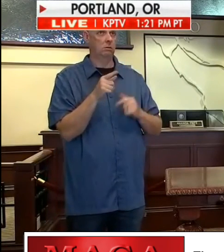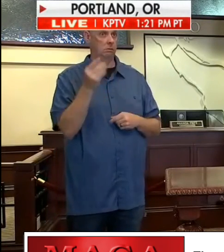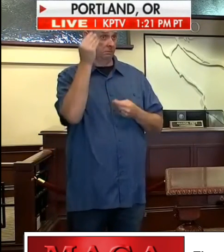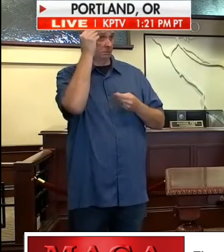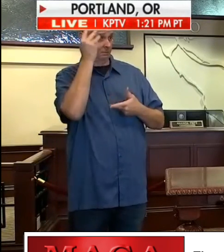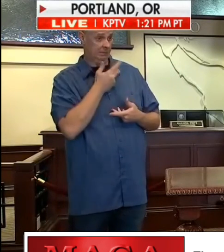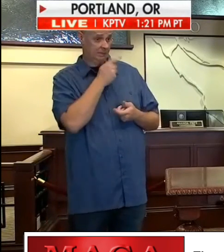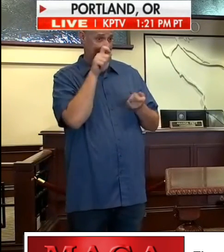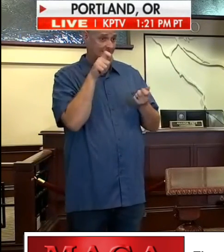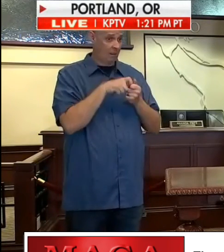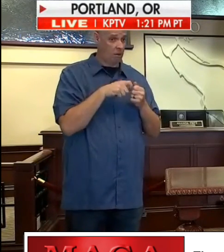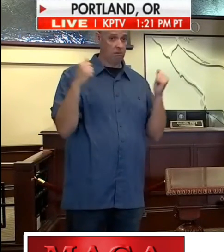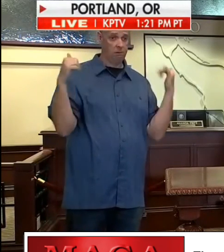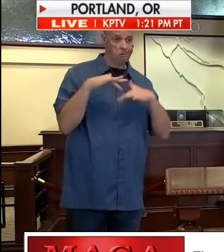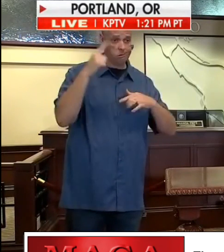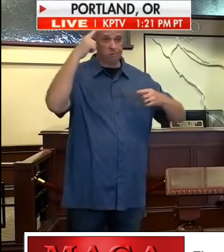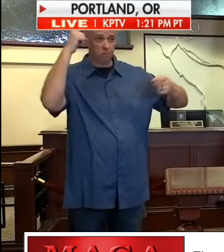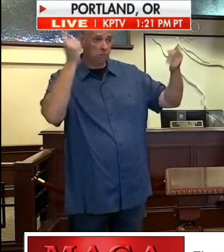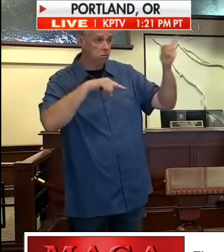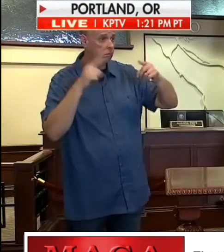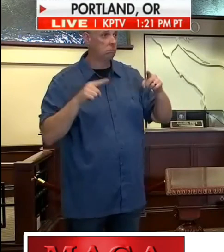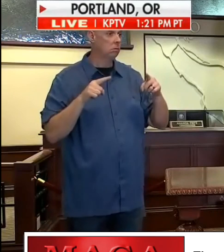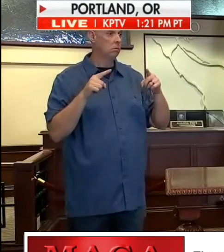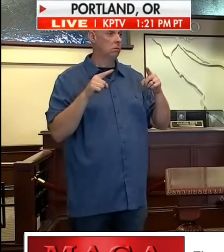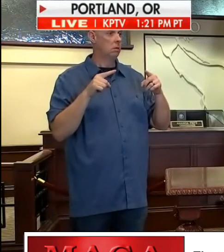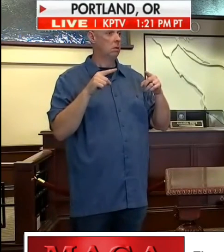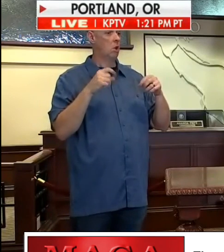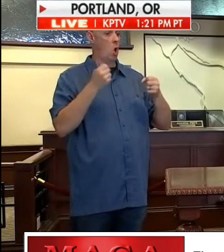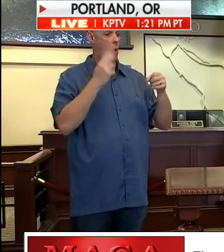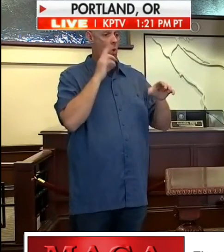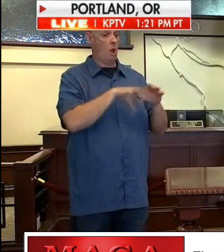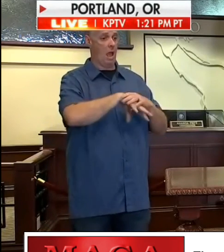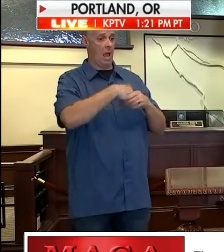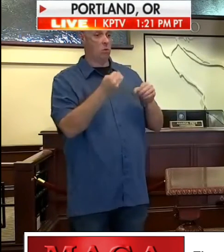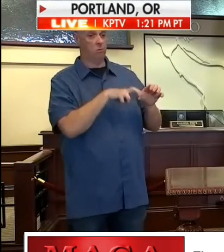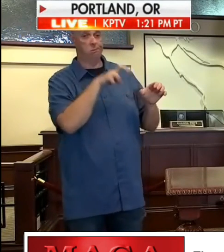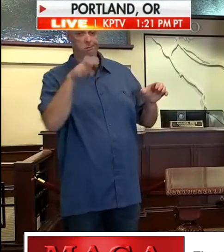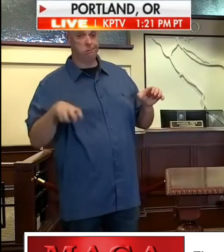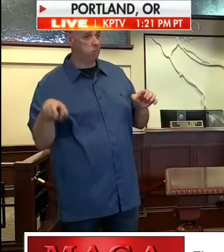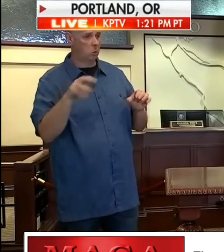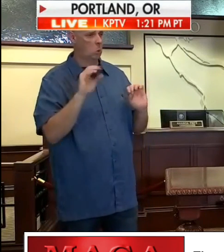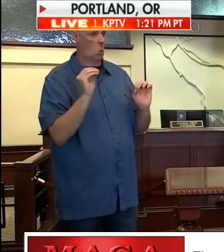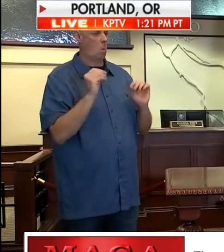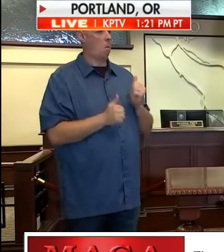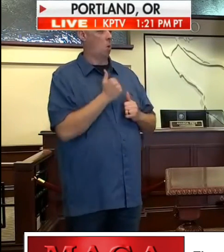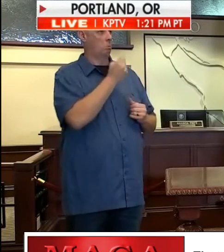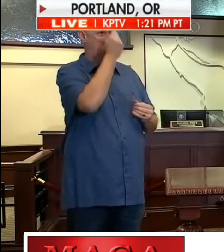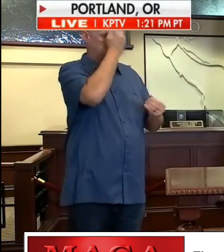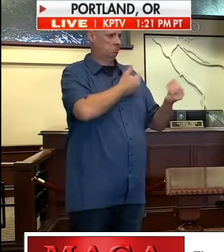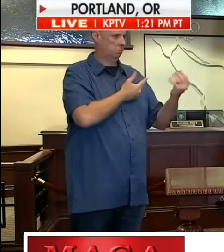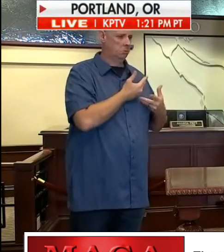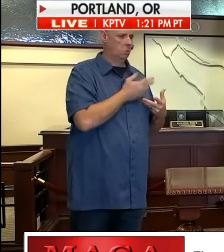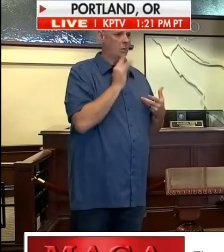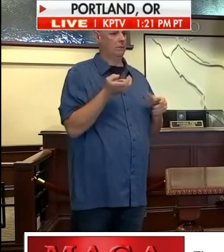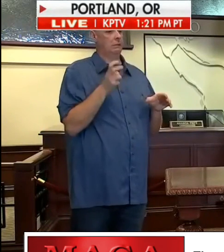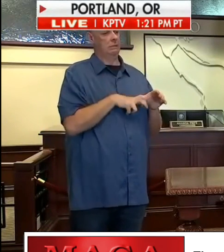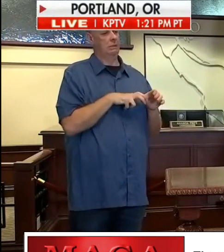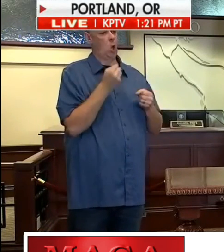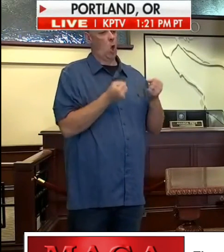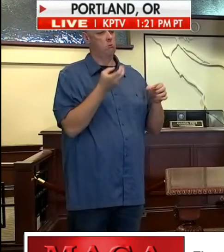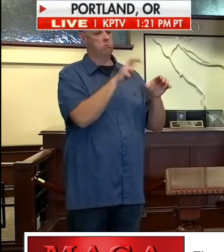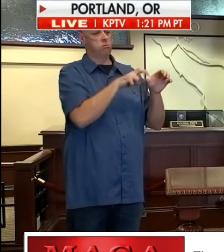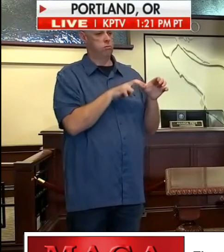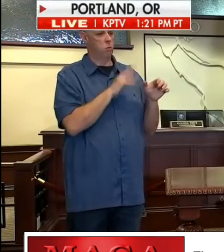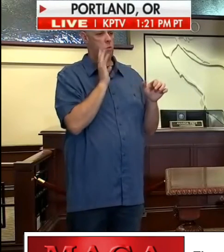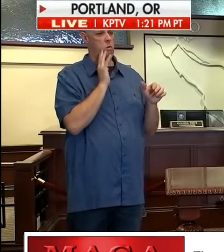information of a gathering where folks would be outside of vehicles. So most of our information previously surrounded the vehicle caravan that